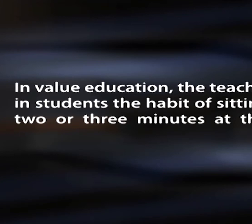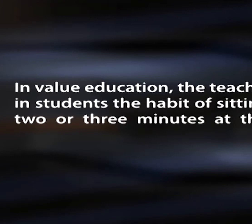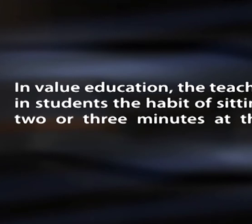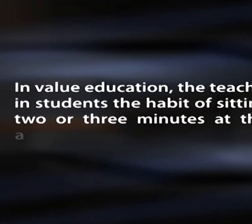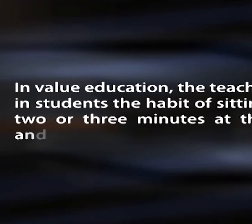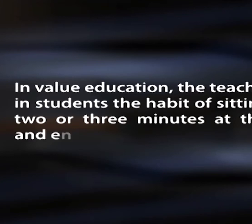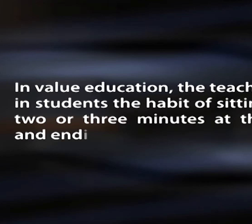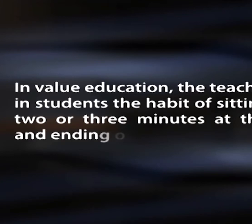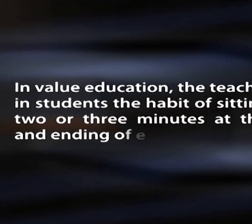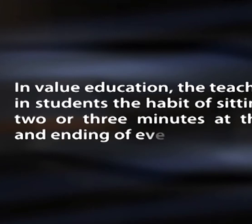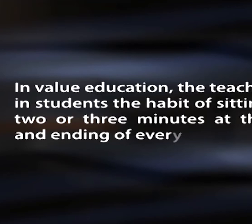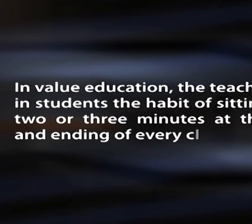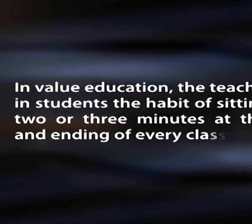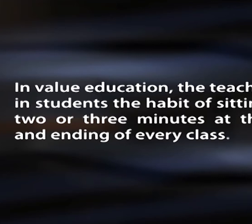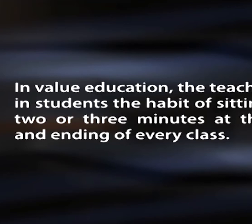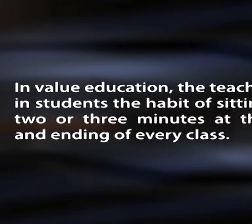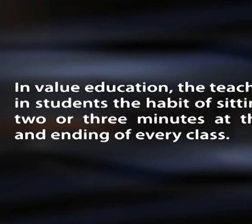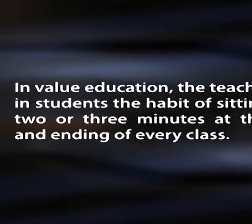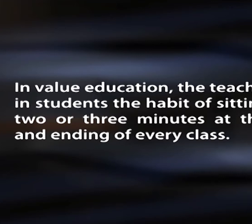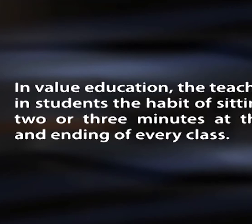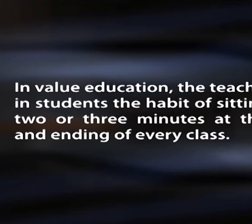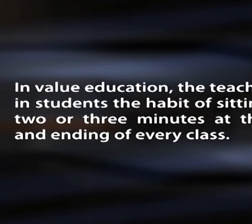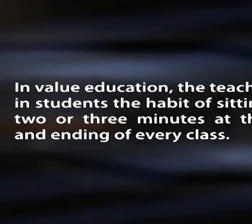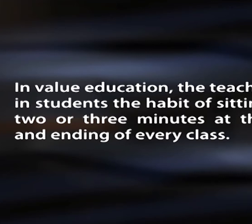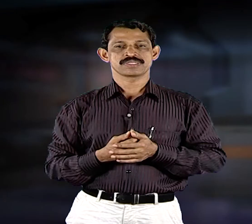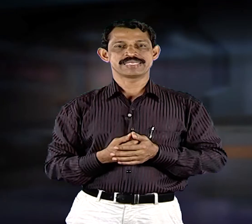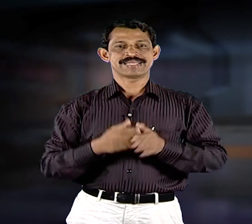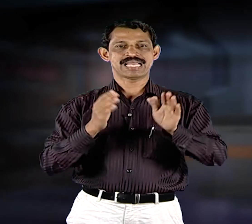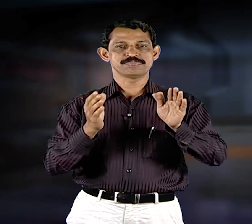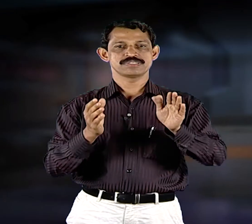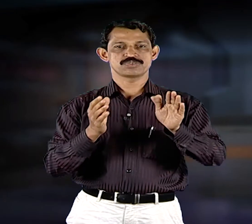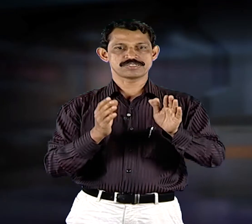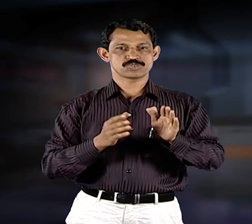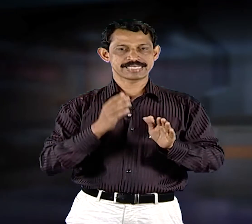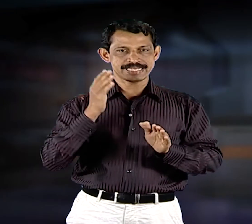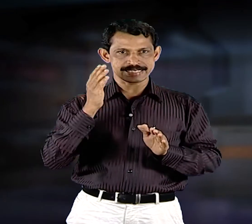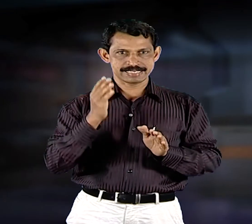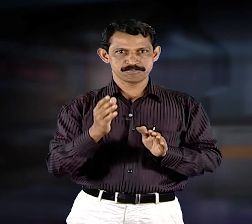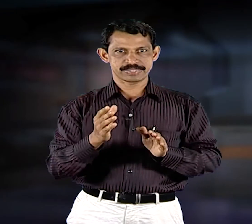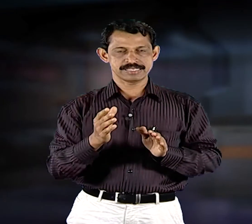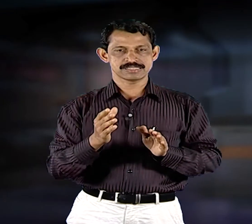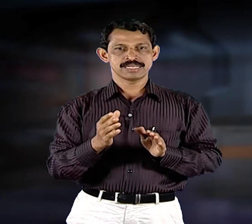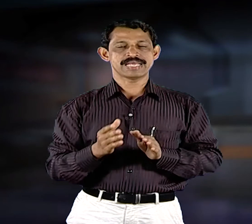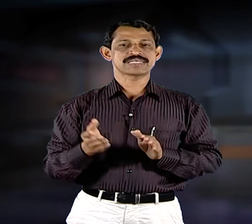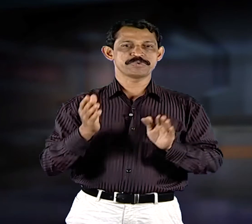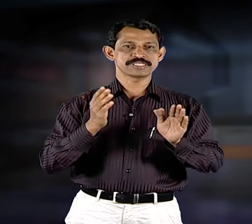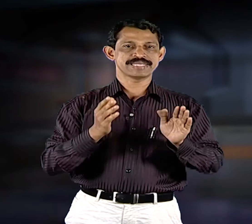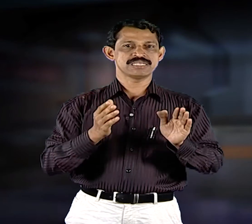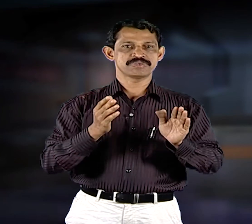3 minutes at the beginning and ending of every class. It helps students to gain inner peace and communicate with the